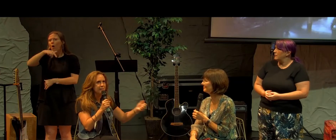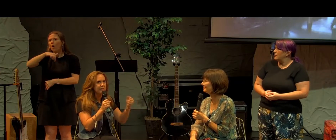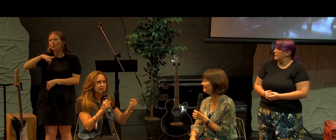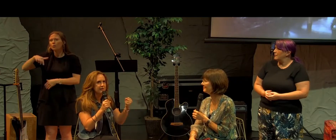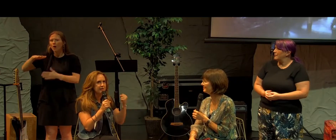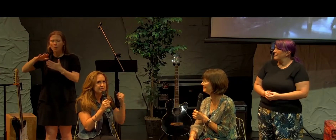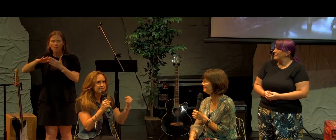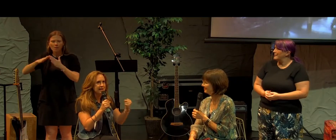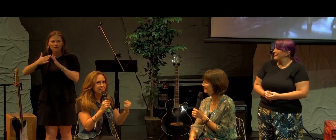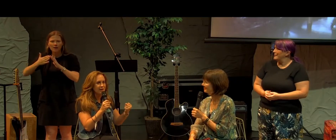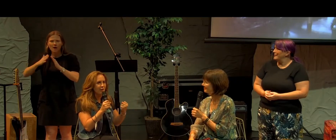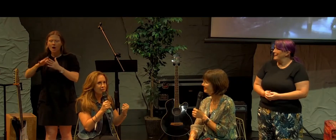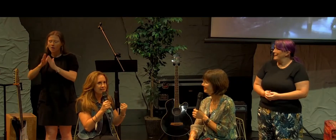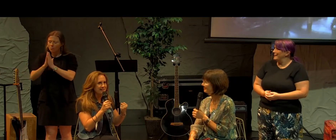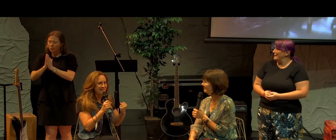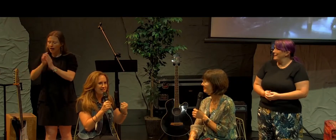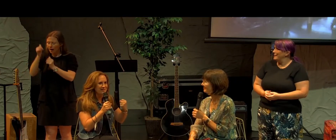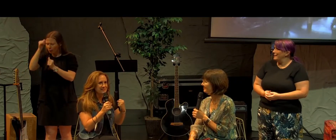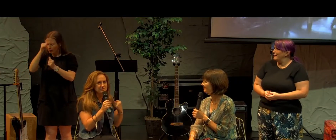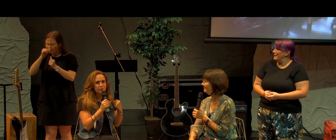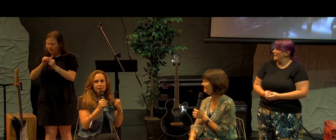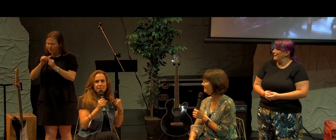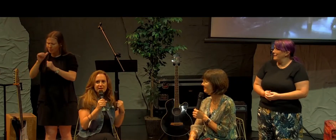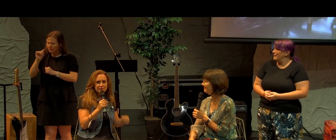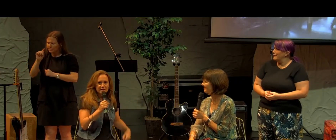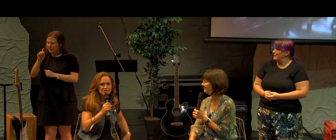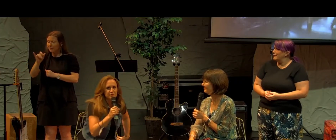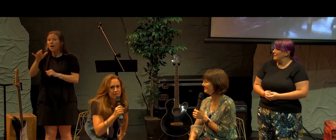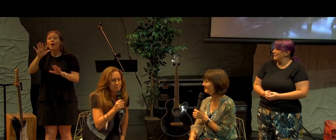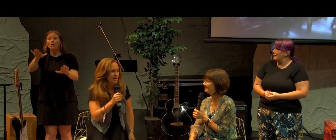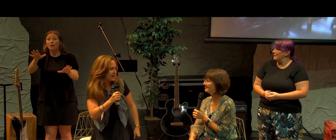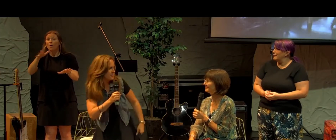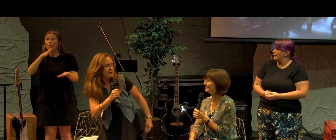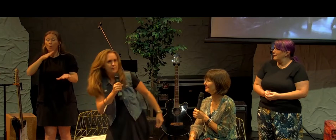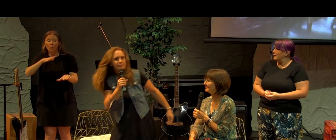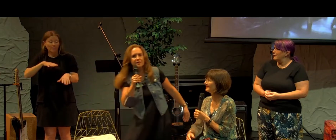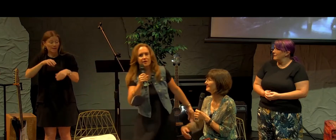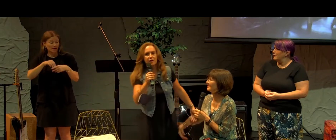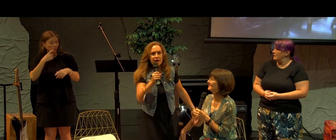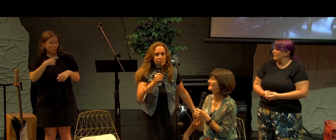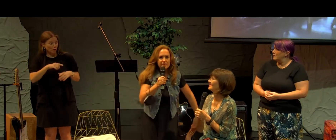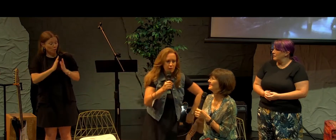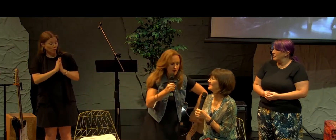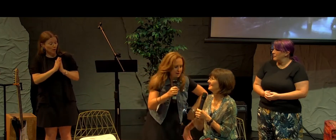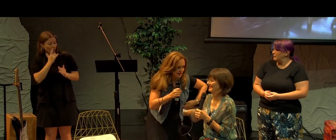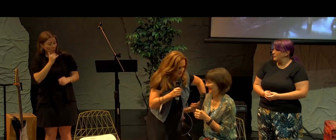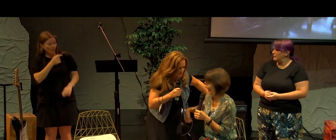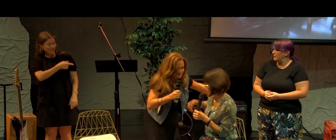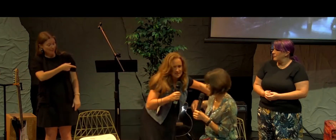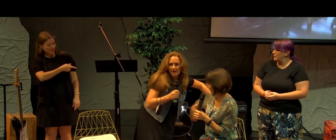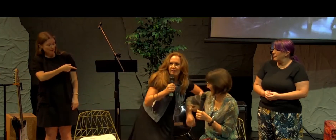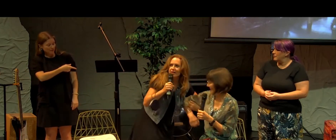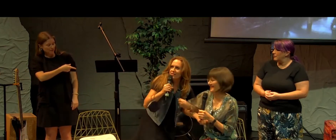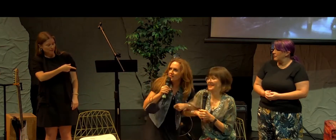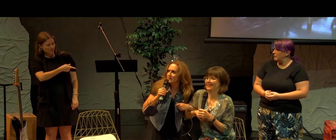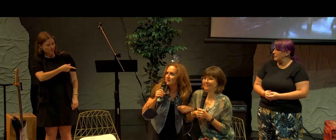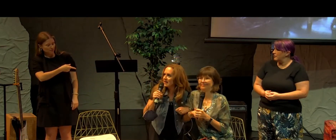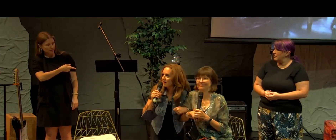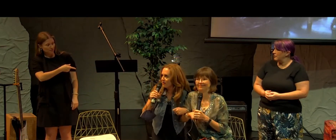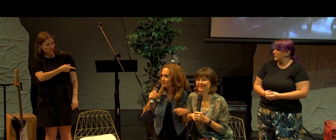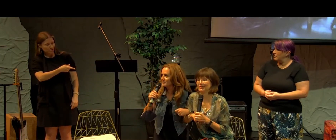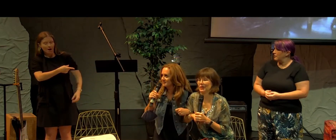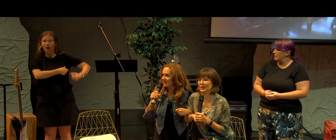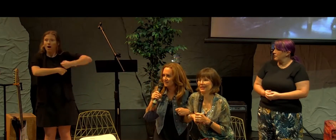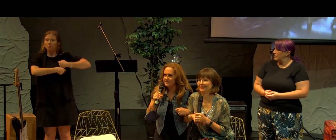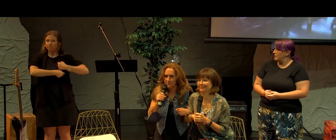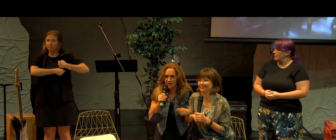And I remember Tammy holding, so women in Russia, when they pray, And when they walk, they do this, like, they link